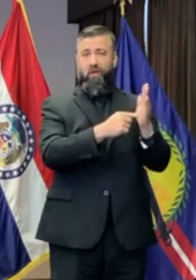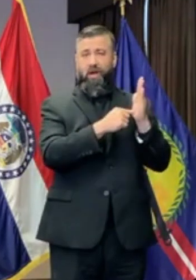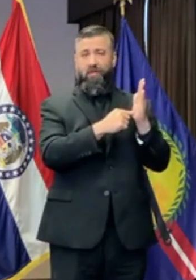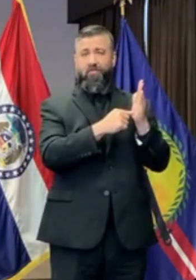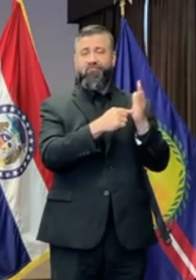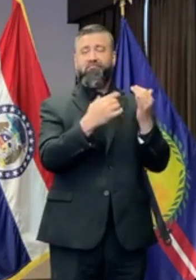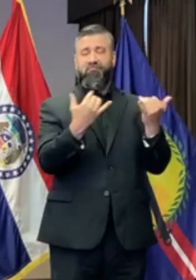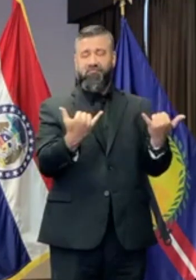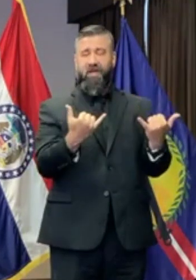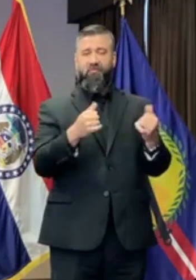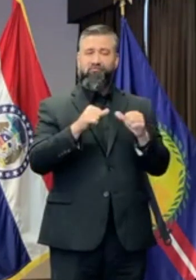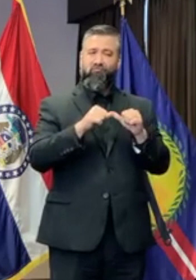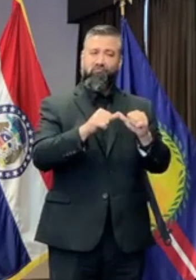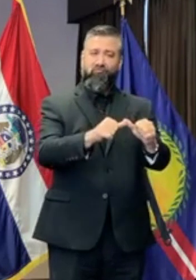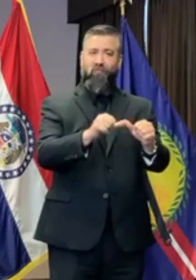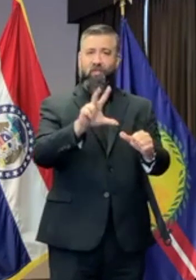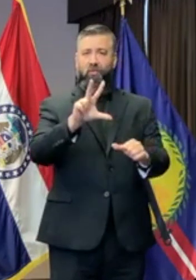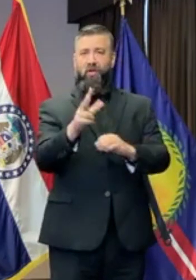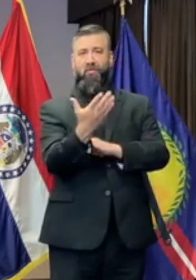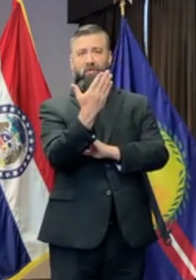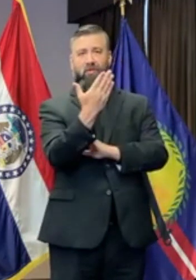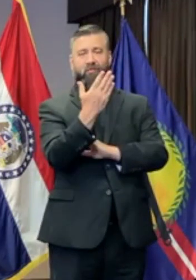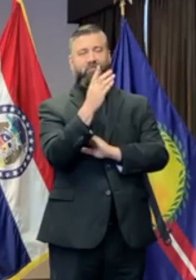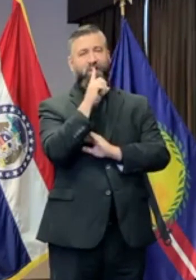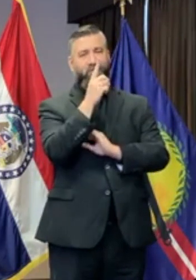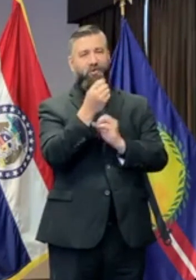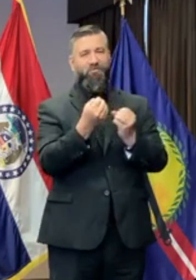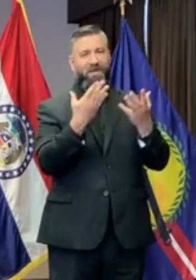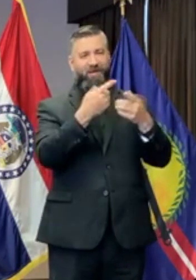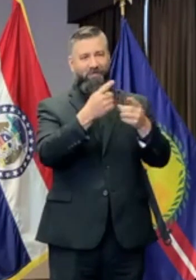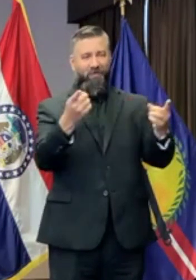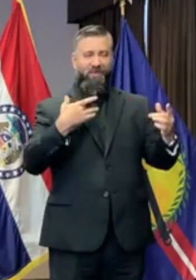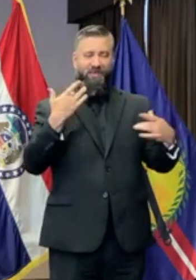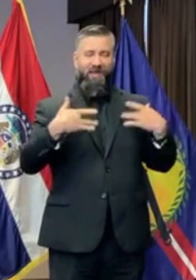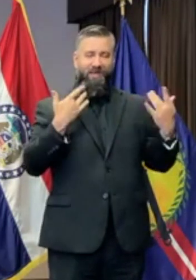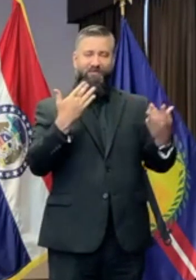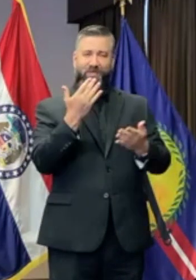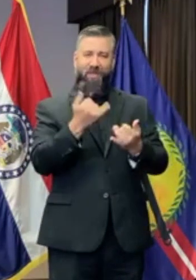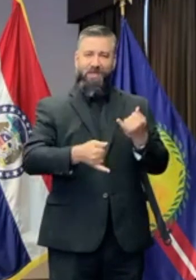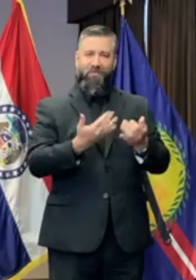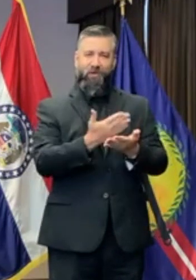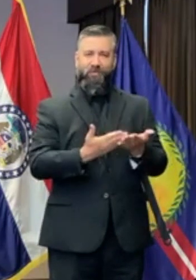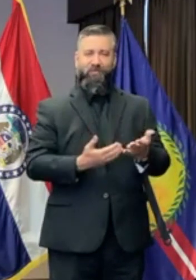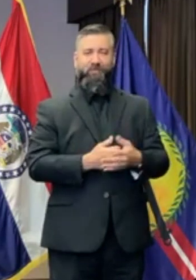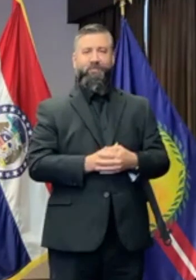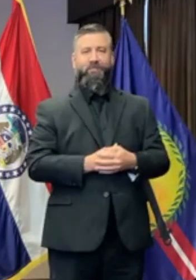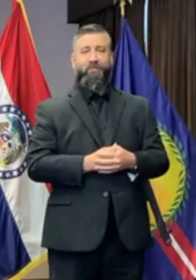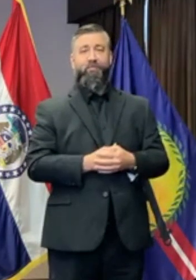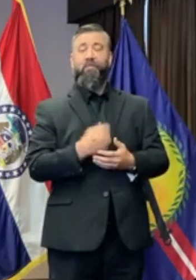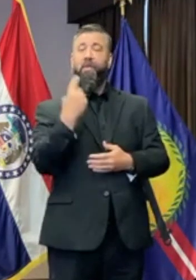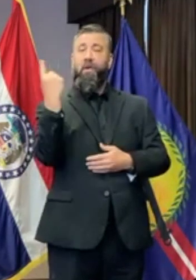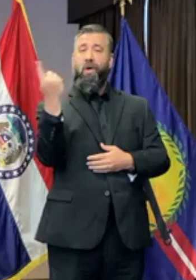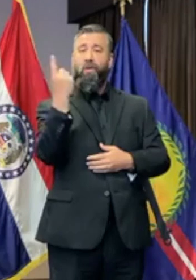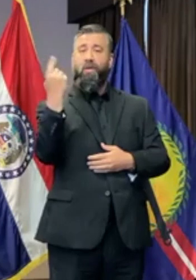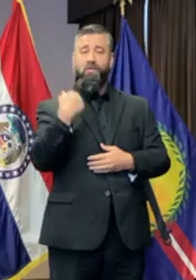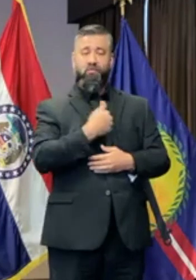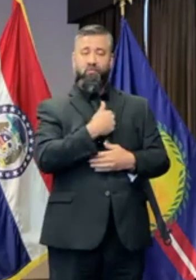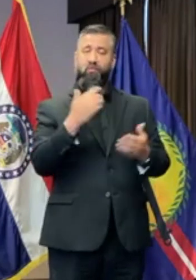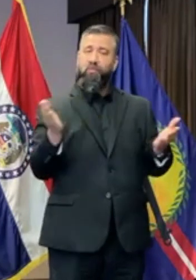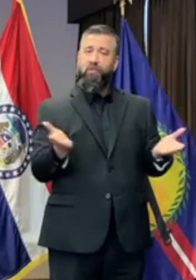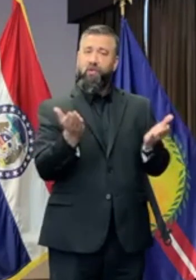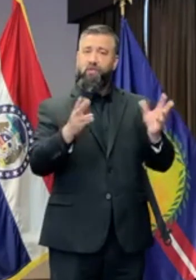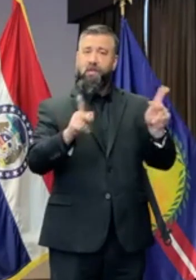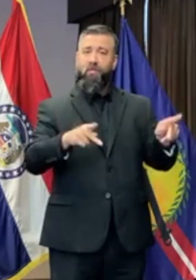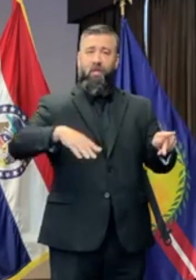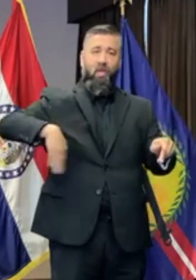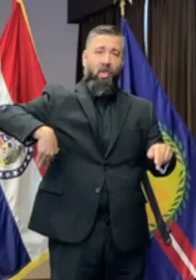which have been permitted for 3 a.m. I'm sure many of you are excited about that last part. As always, we encourage those who have